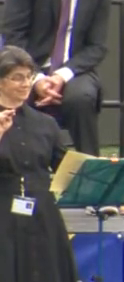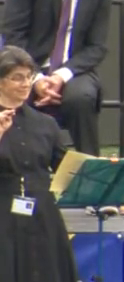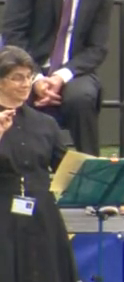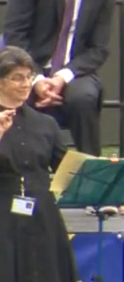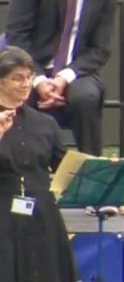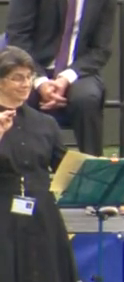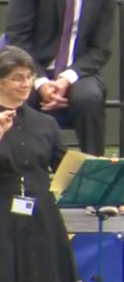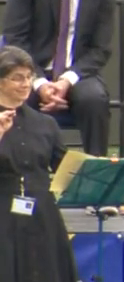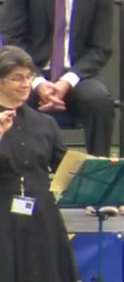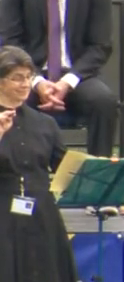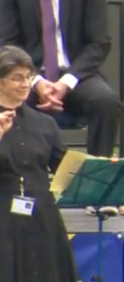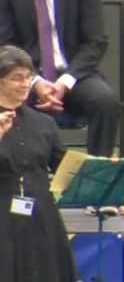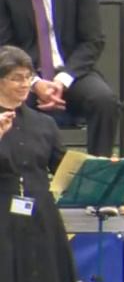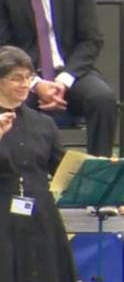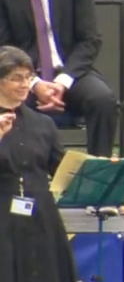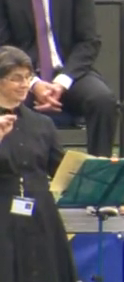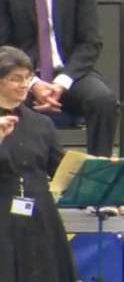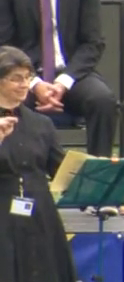Lindale Martin.